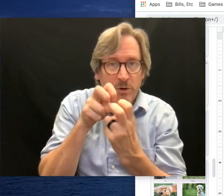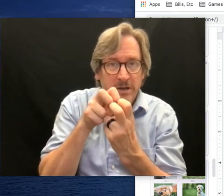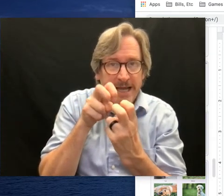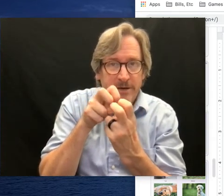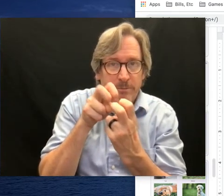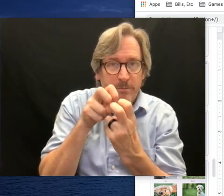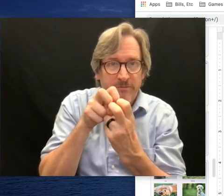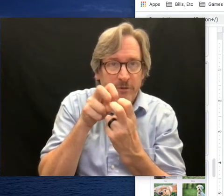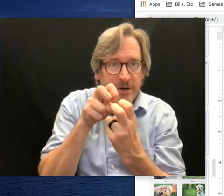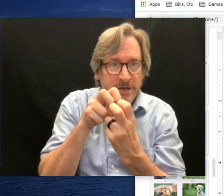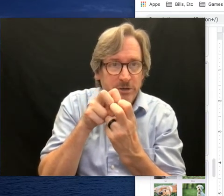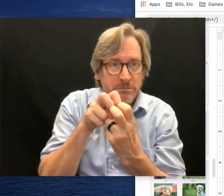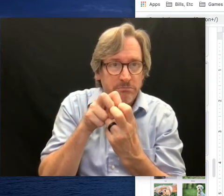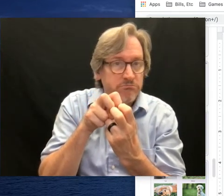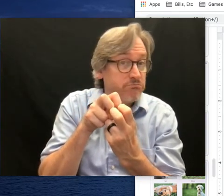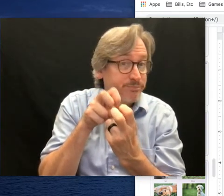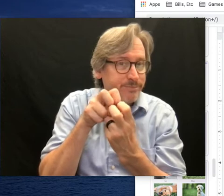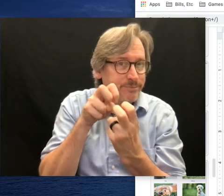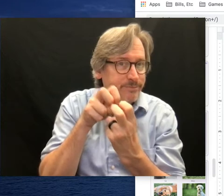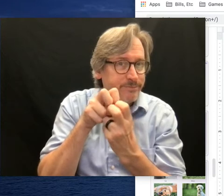of 4-legged furry creature.